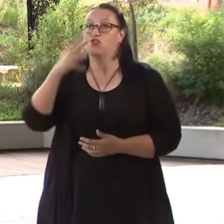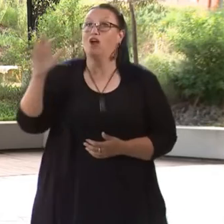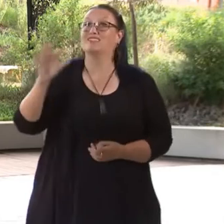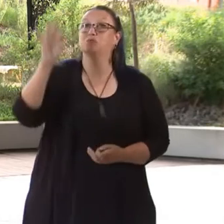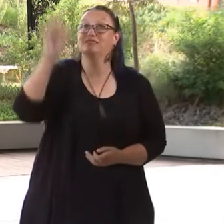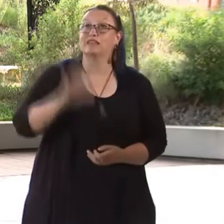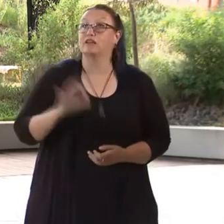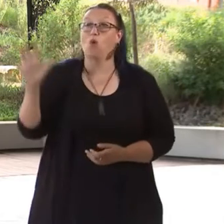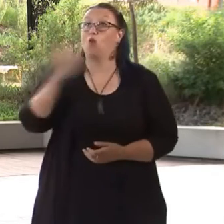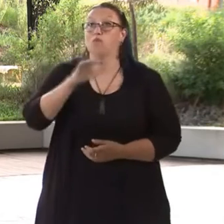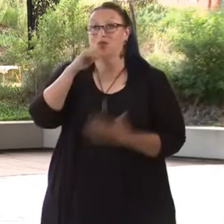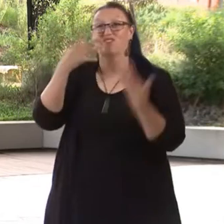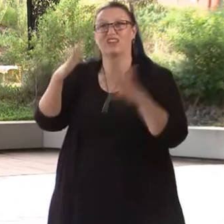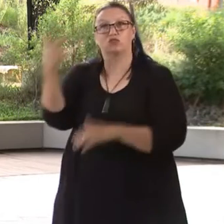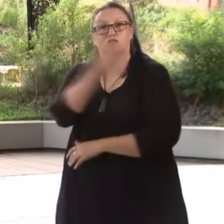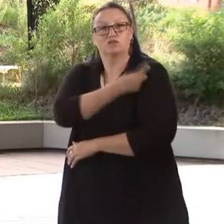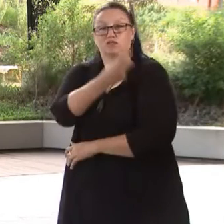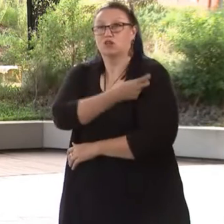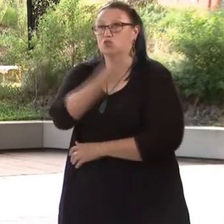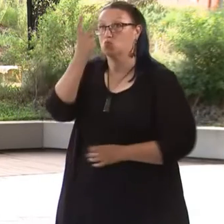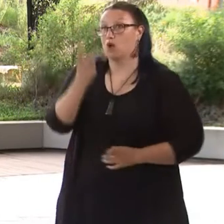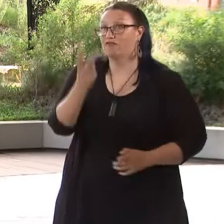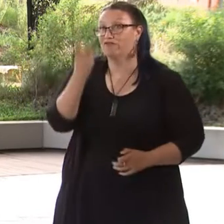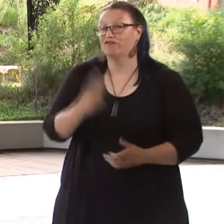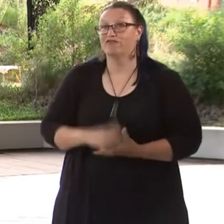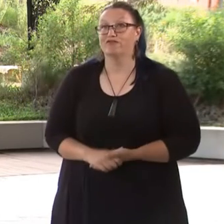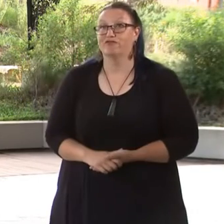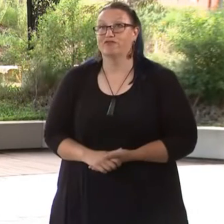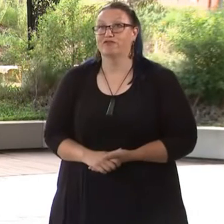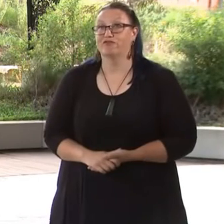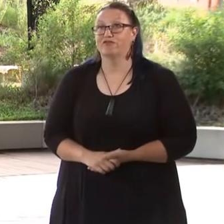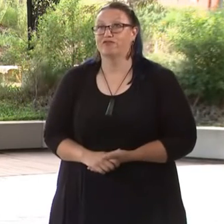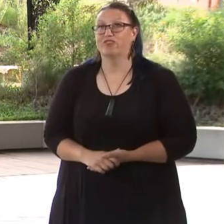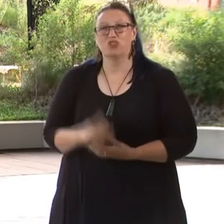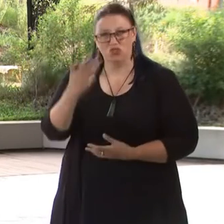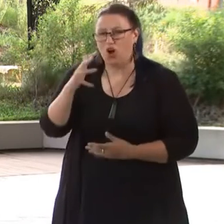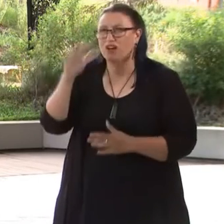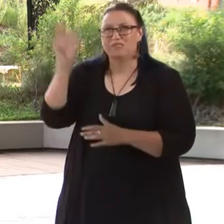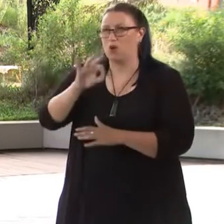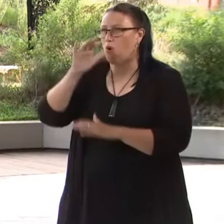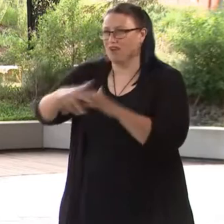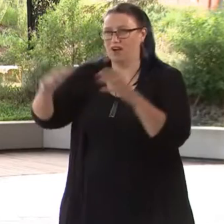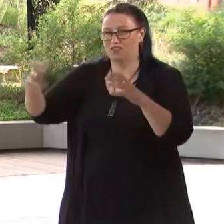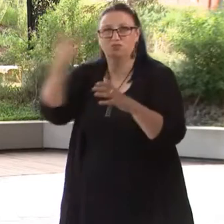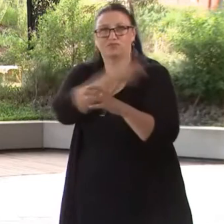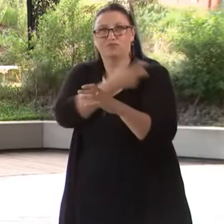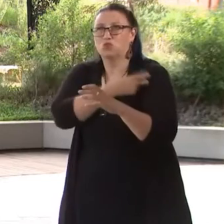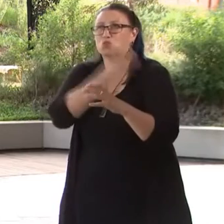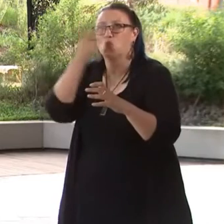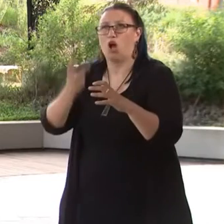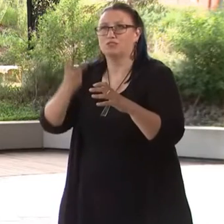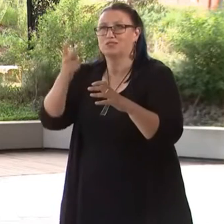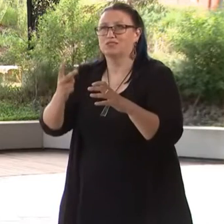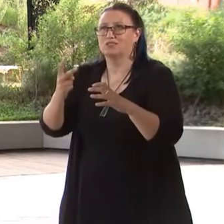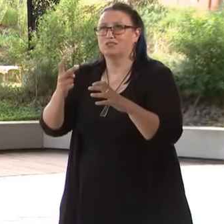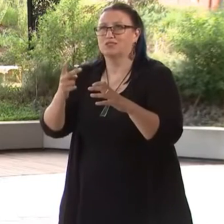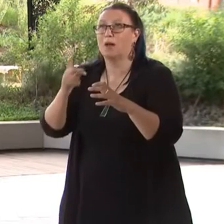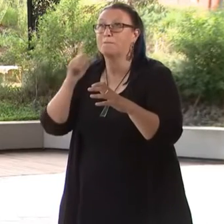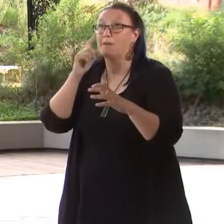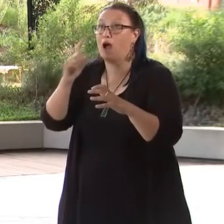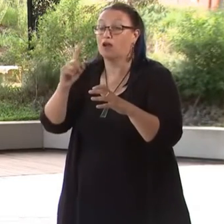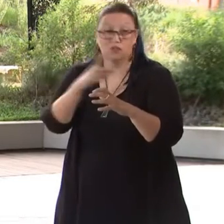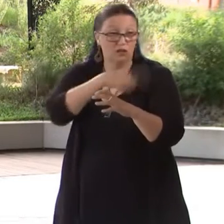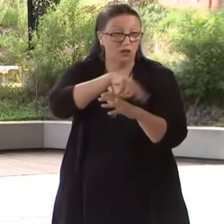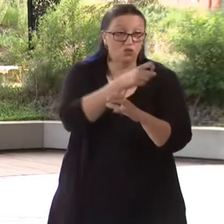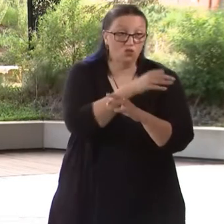received 2 doses, almost half of the deaths amongst younger people are occurring in those that are